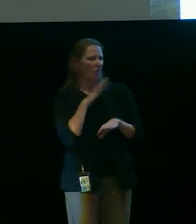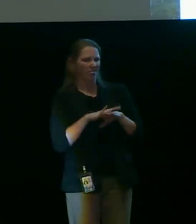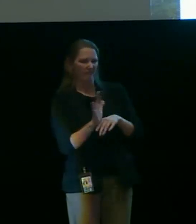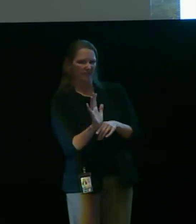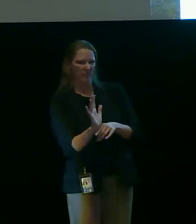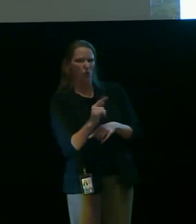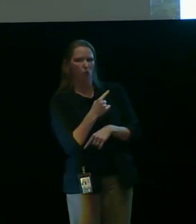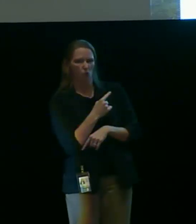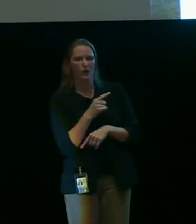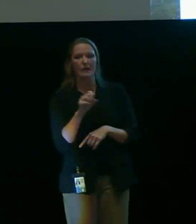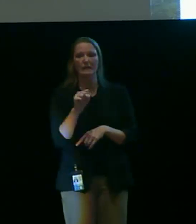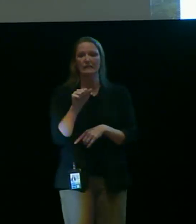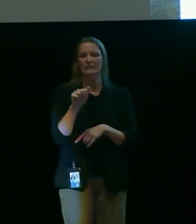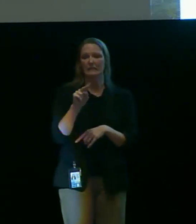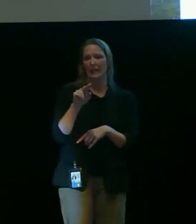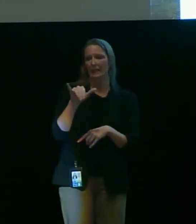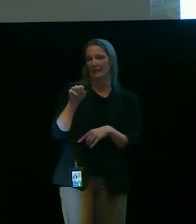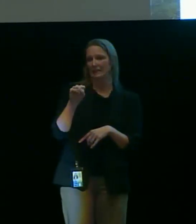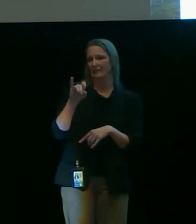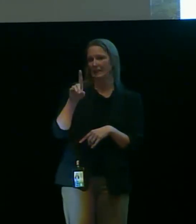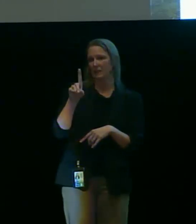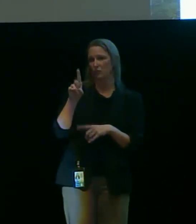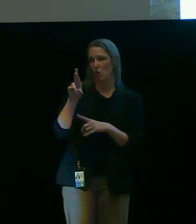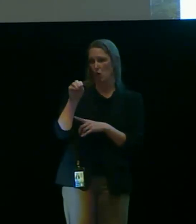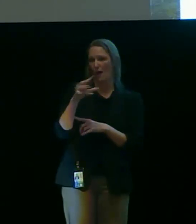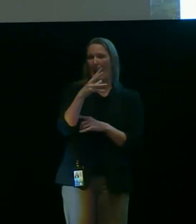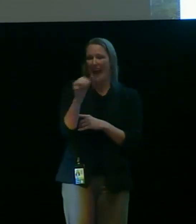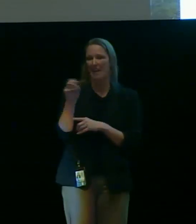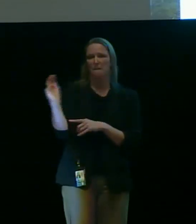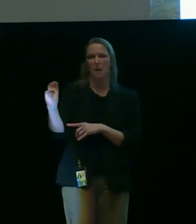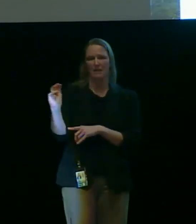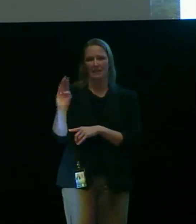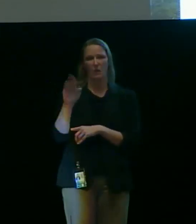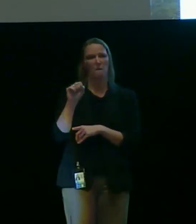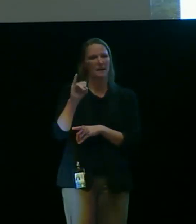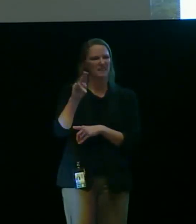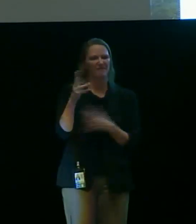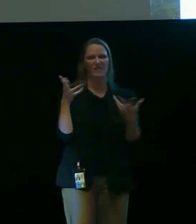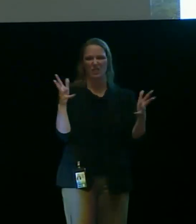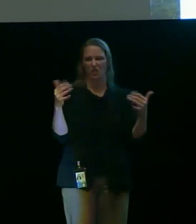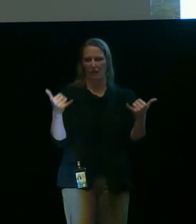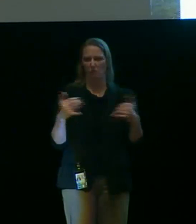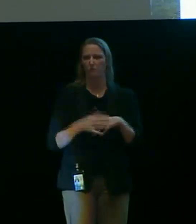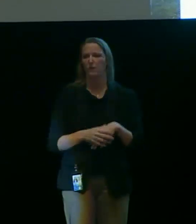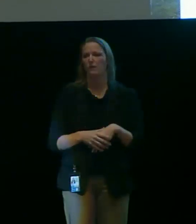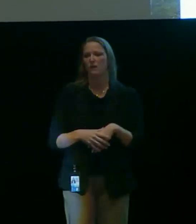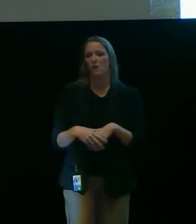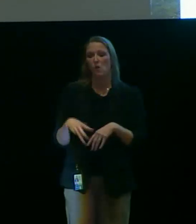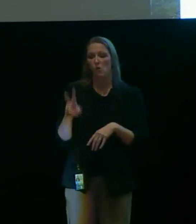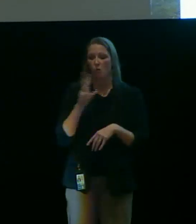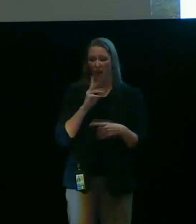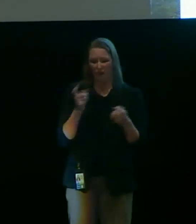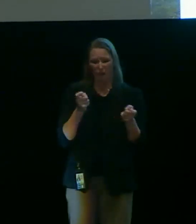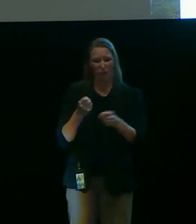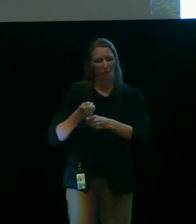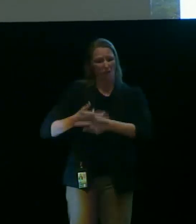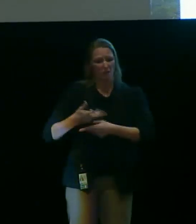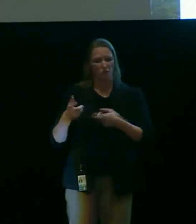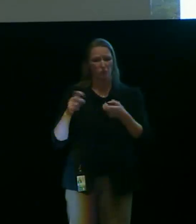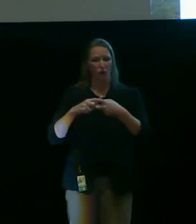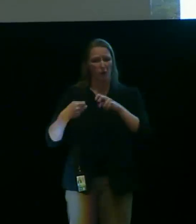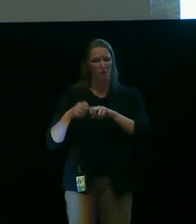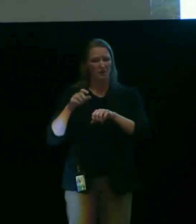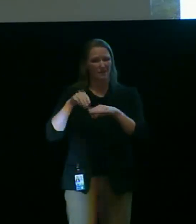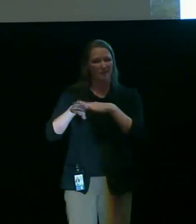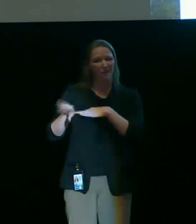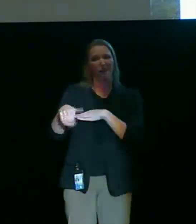Ysidro Basin and the Montecito Basin is now complete. Control of water is causing problems on other basins, but additional